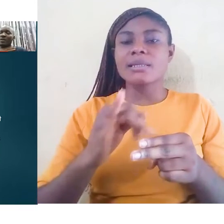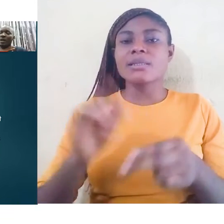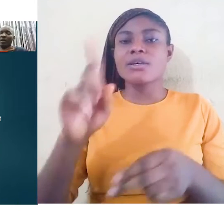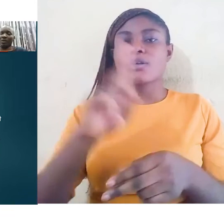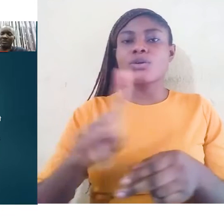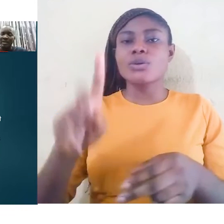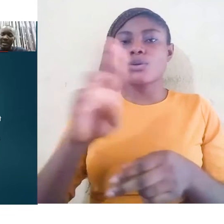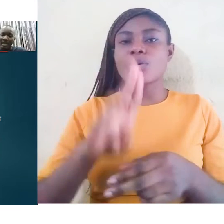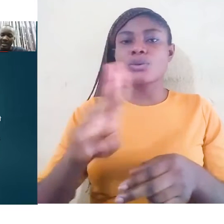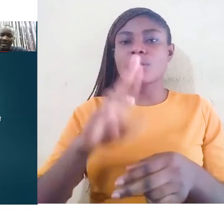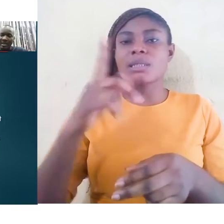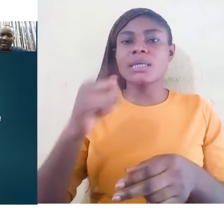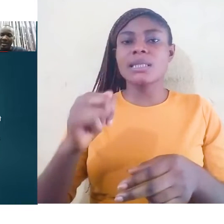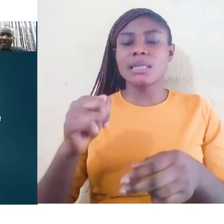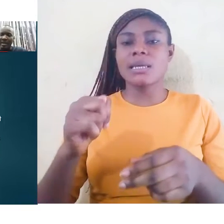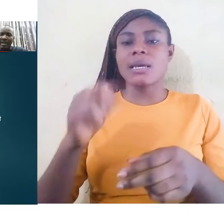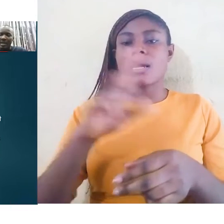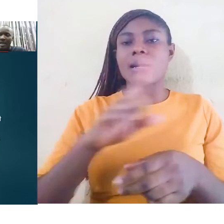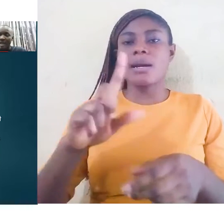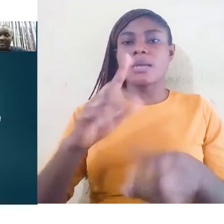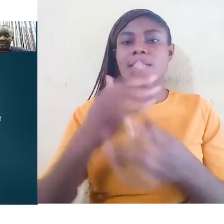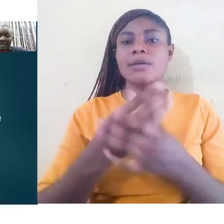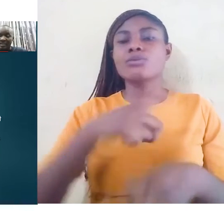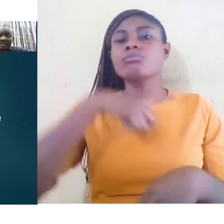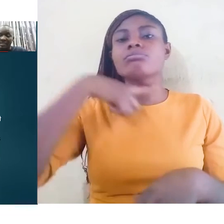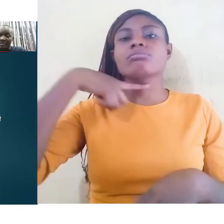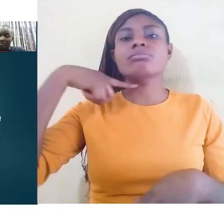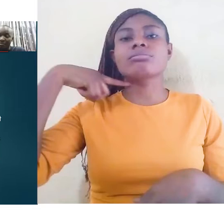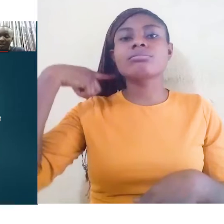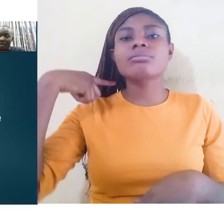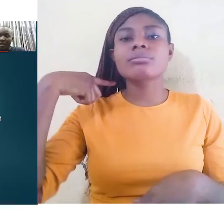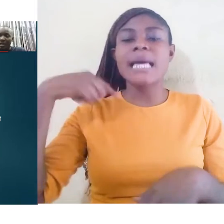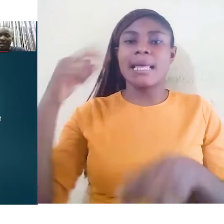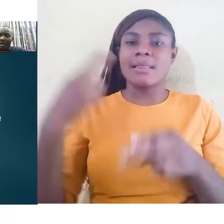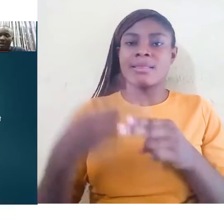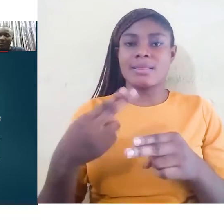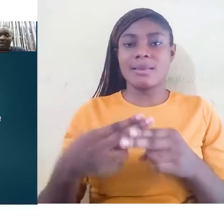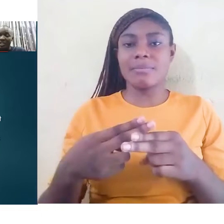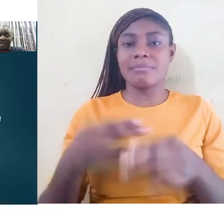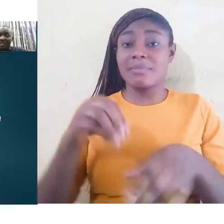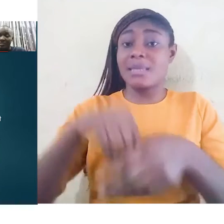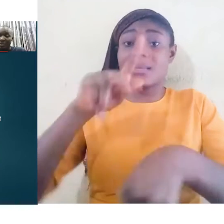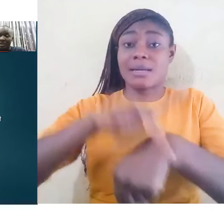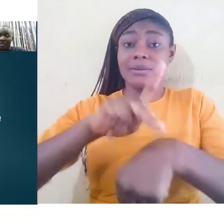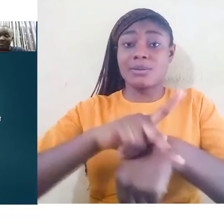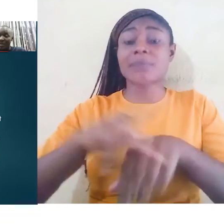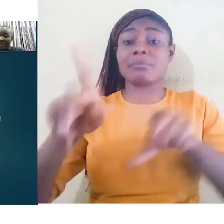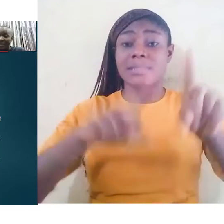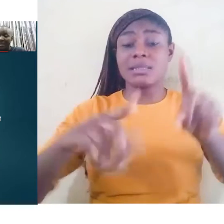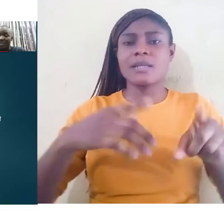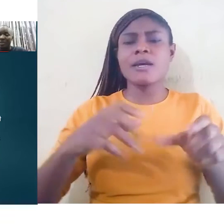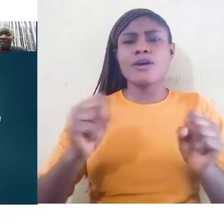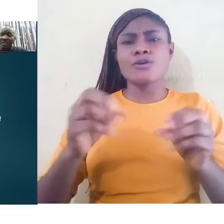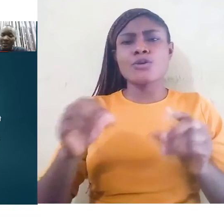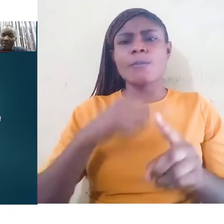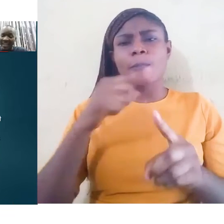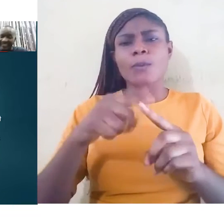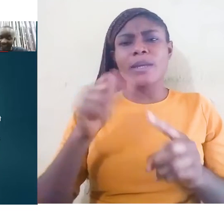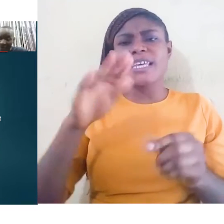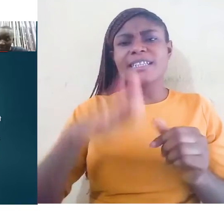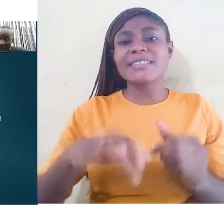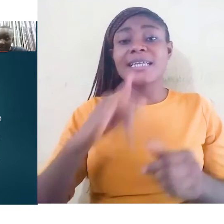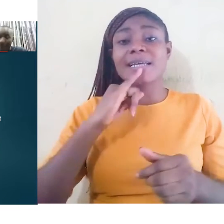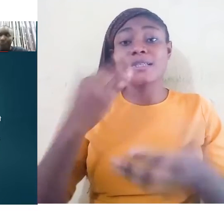slice across the neck. Okay, that's actually symbolic. When a child is born, it is believed that there is always